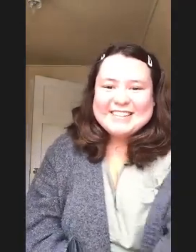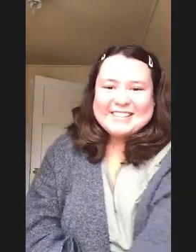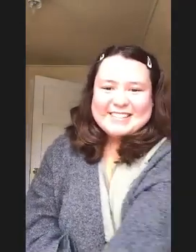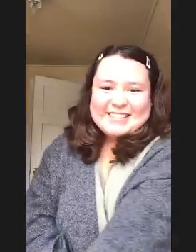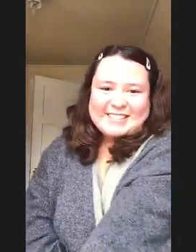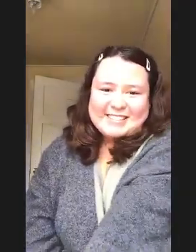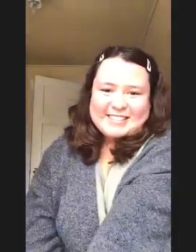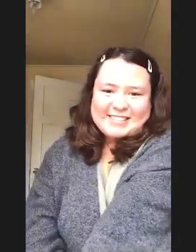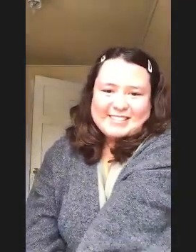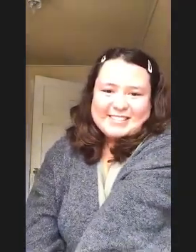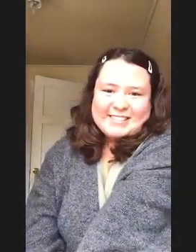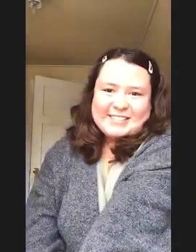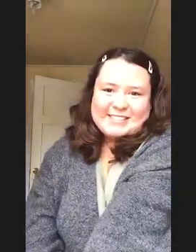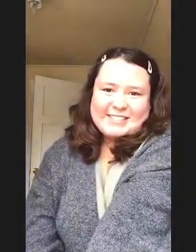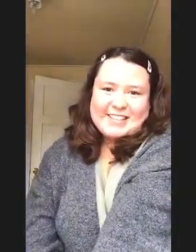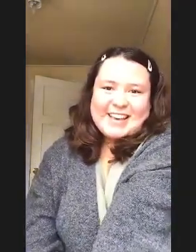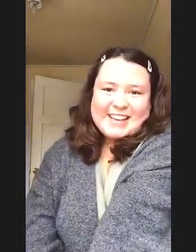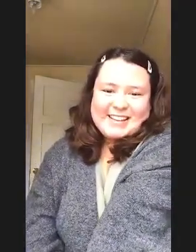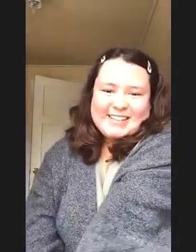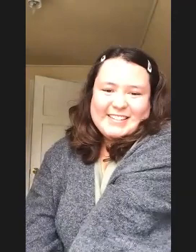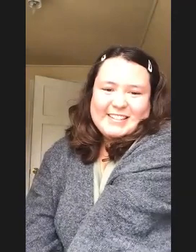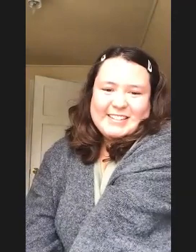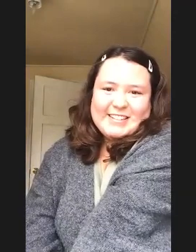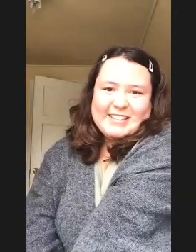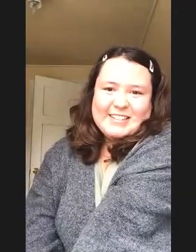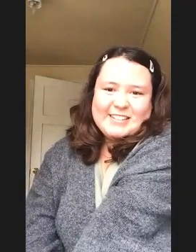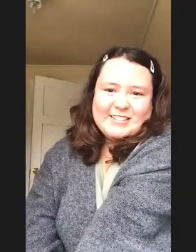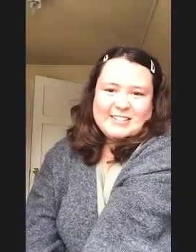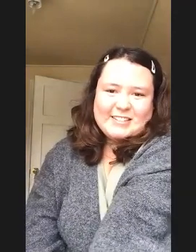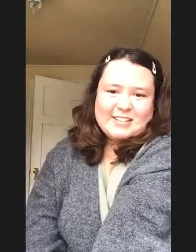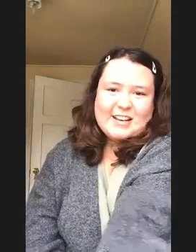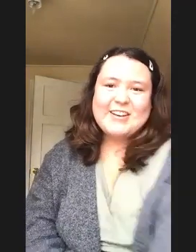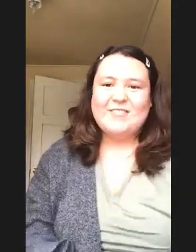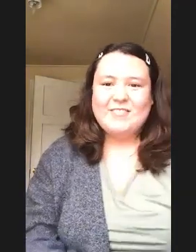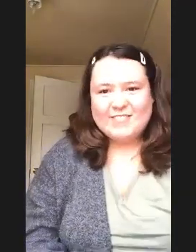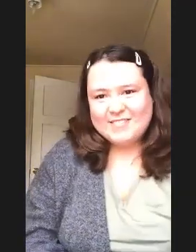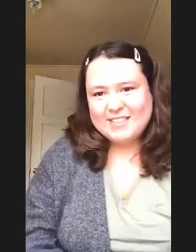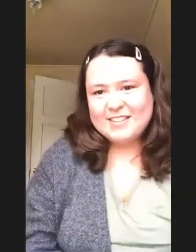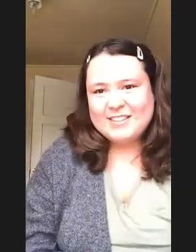Um, Very cool. Yeah. Do you know Um, son and daughter?